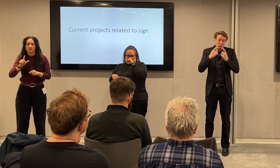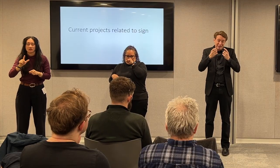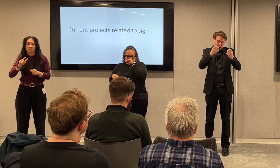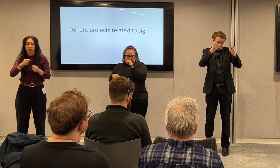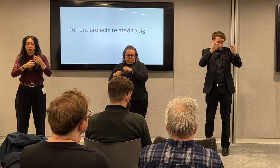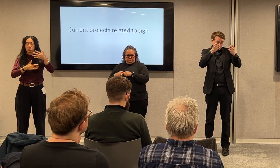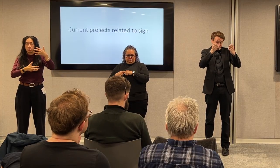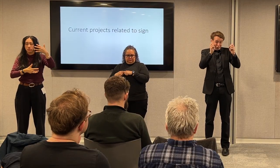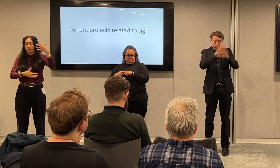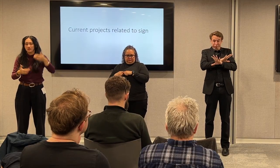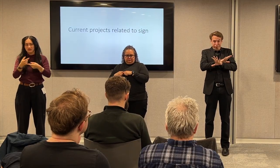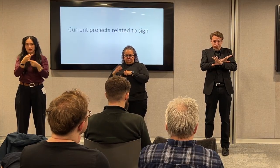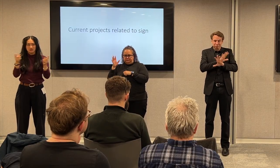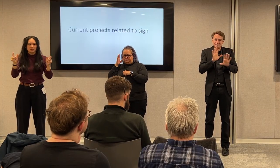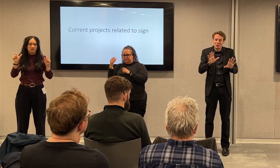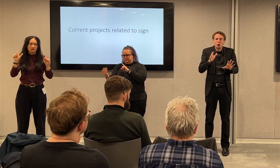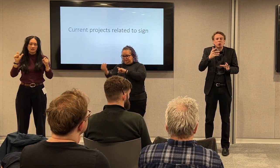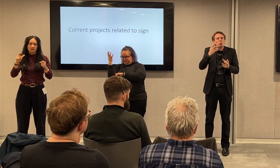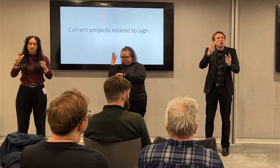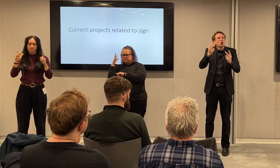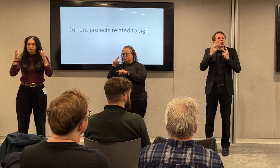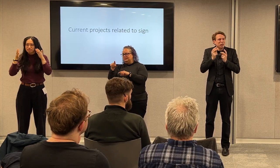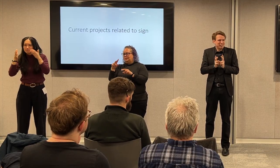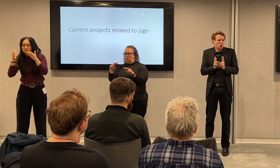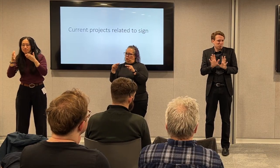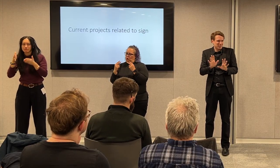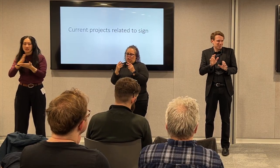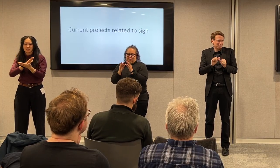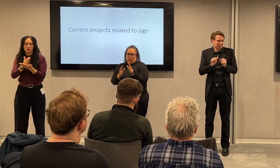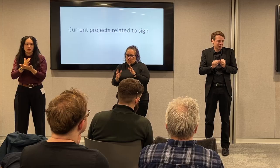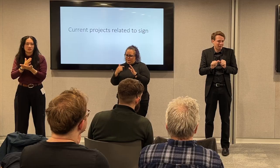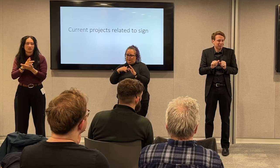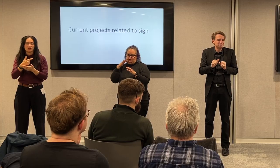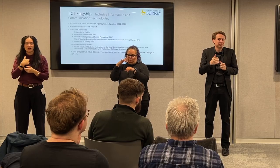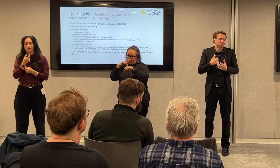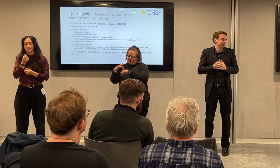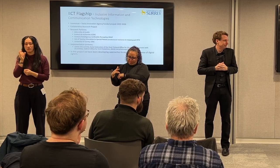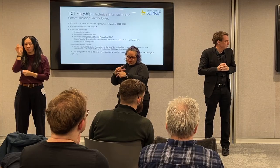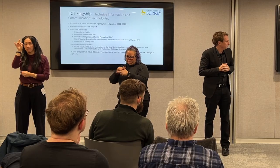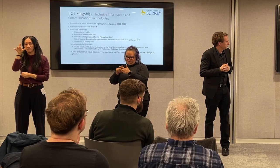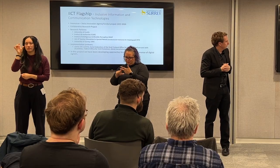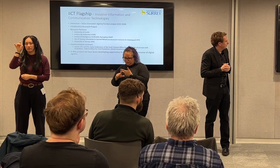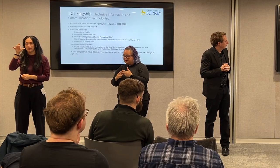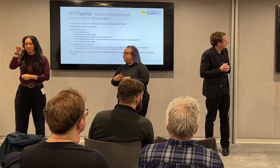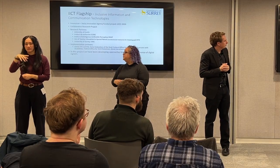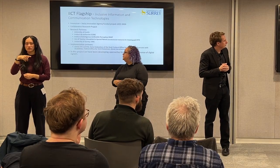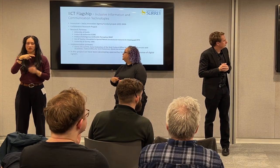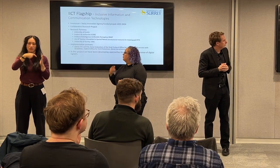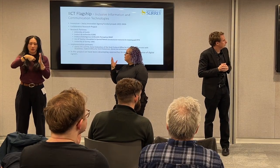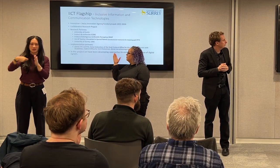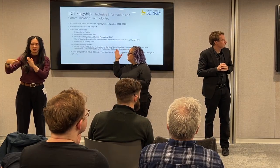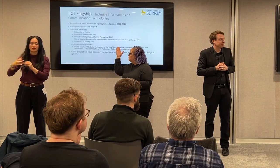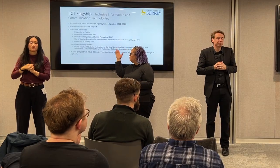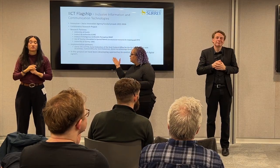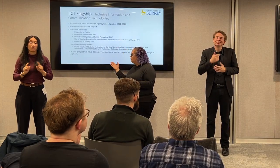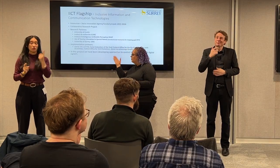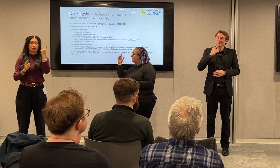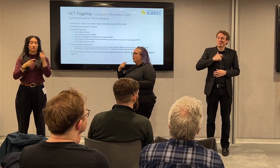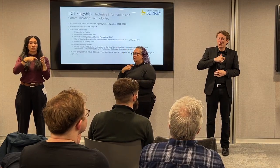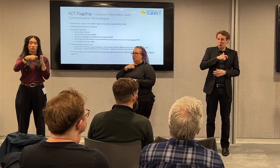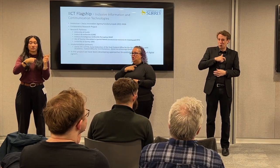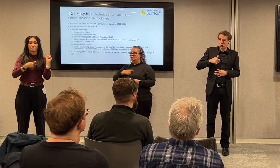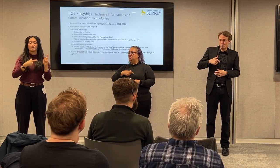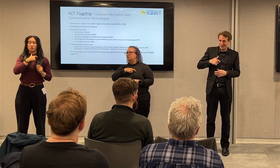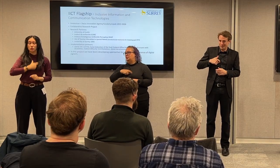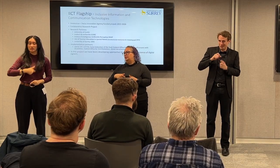the interpreters, and I'll just say a few words about each project, and then we can move forward. So the first one is a Swiss project, which is just